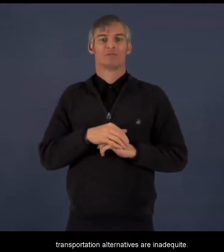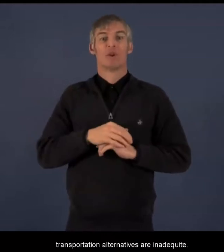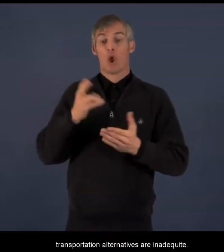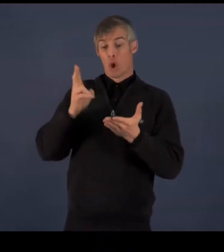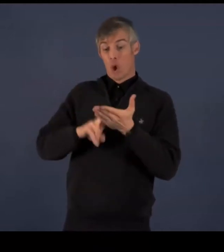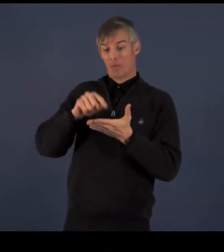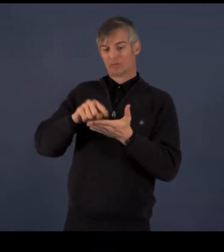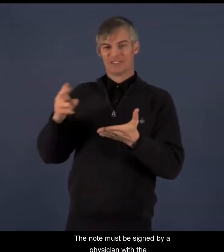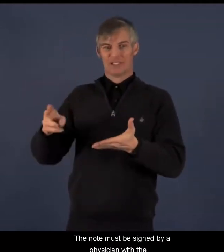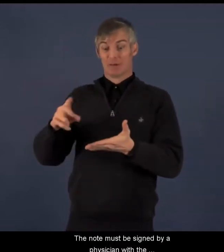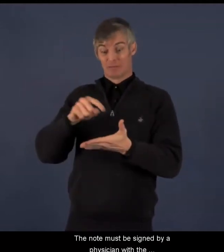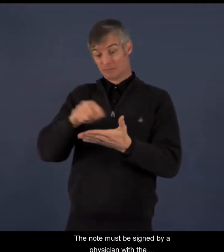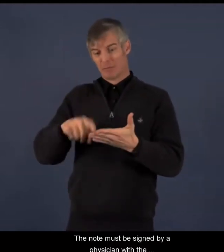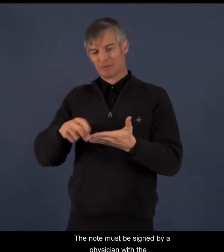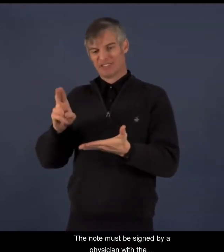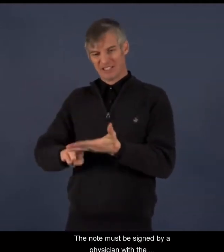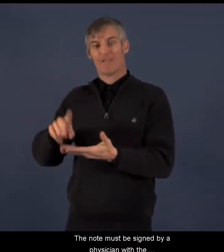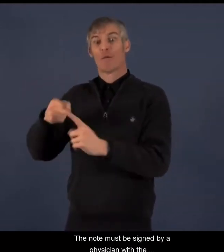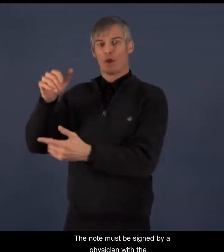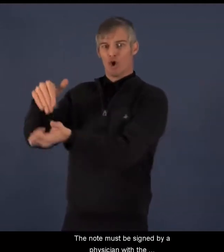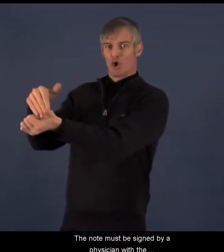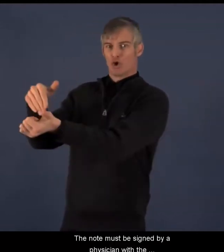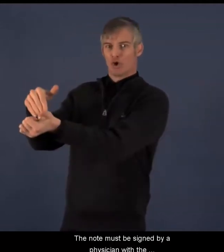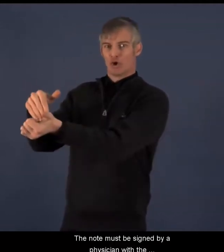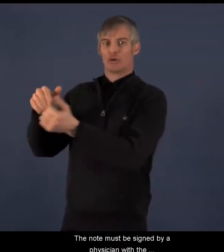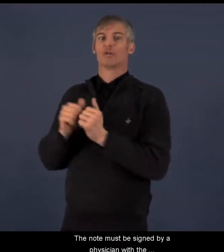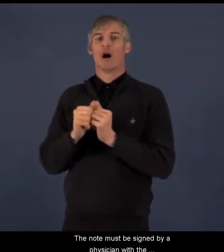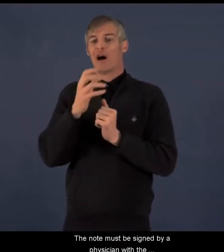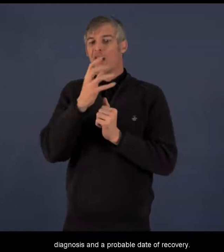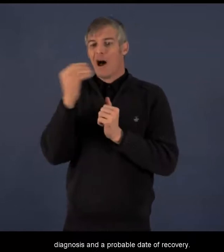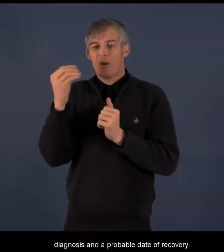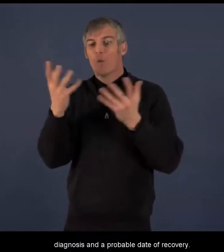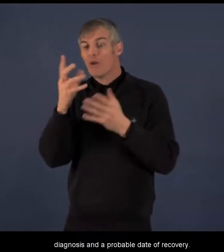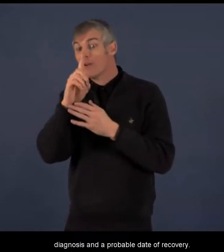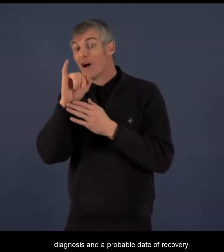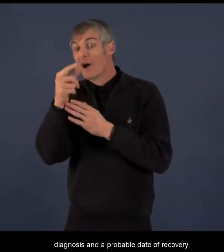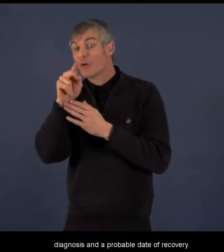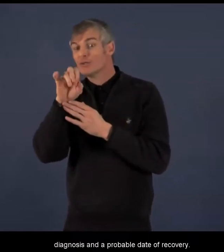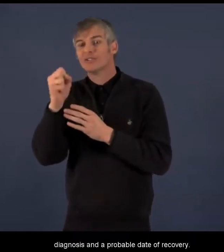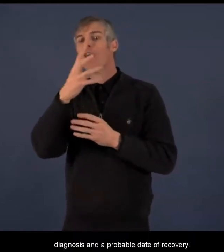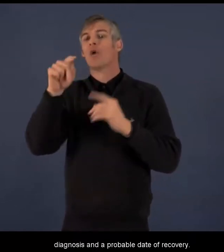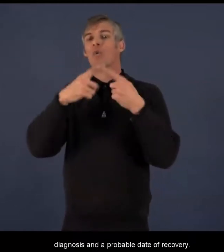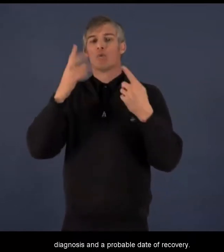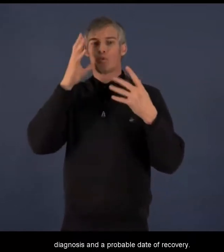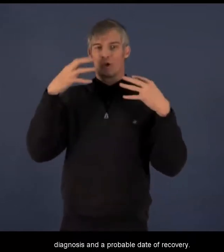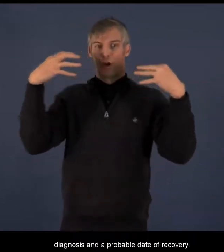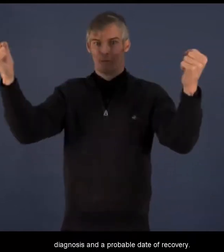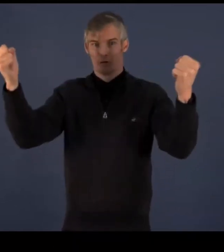inadequate. The note must be signed by a physician with the diagnosis and the probable date of recovery.